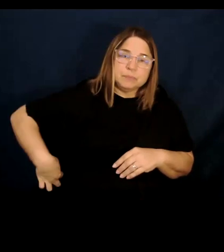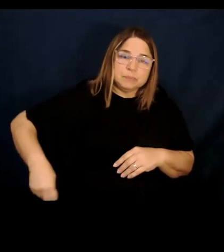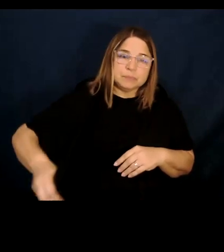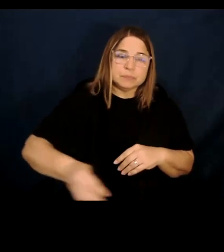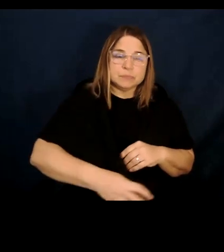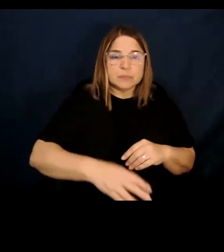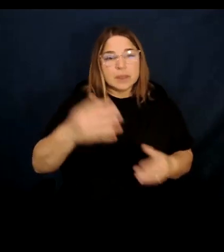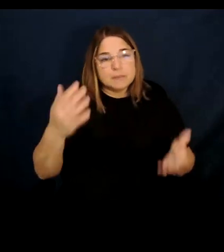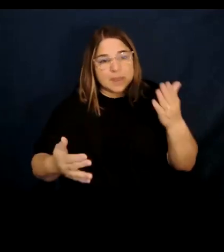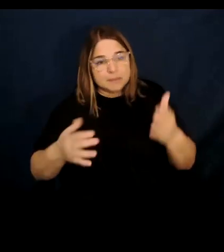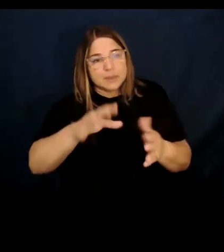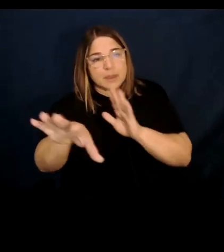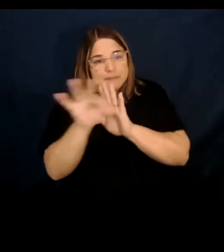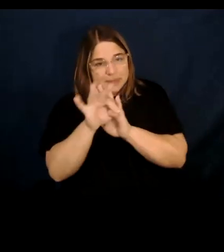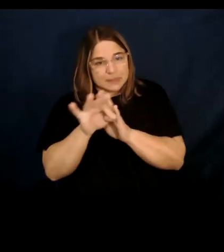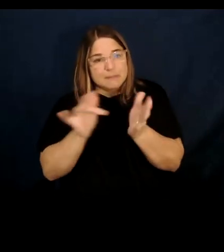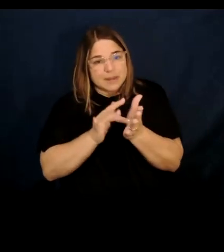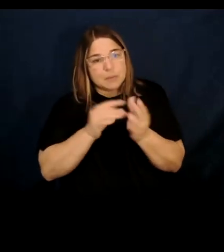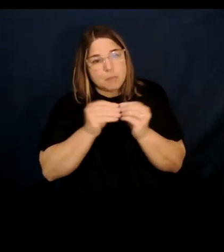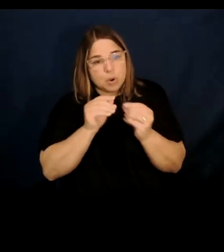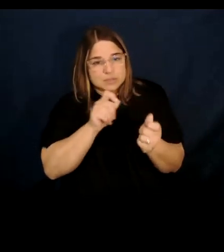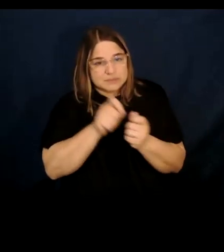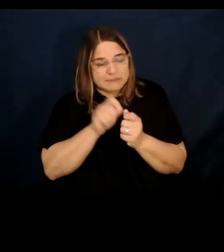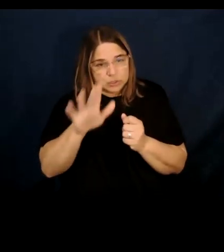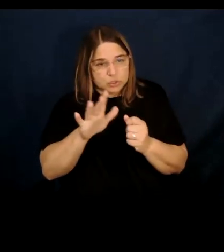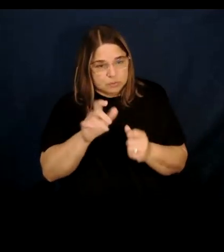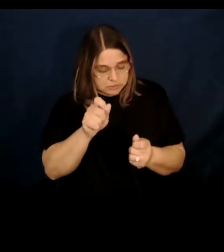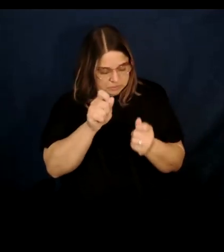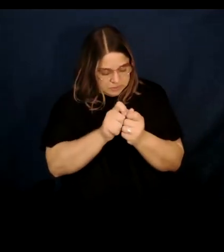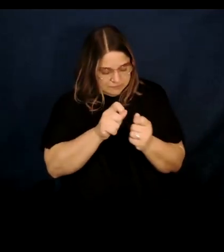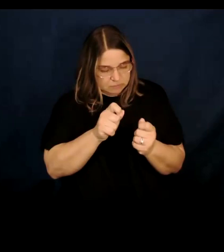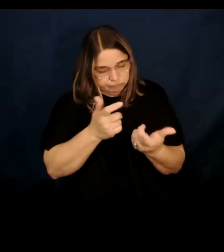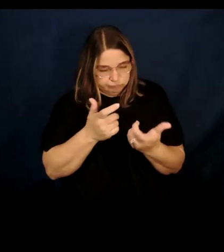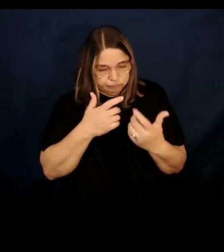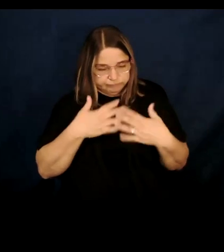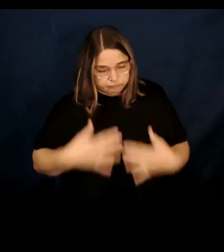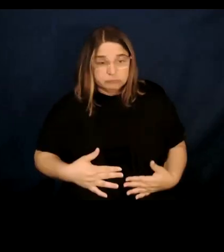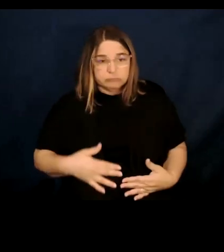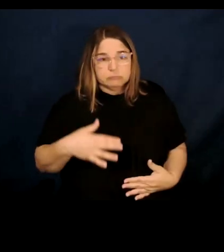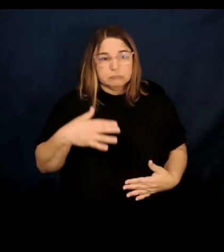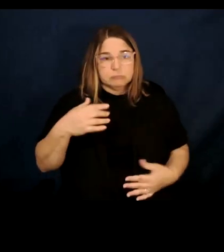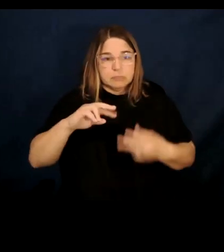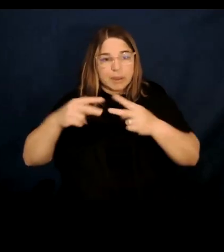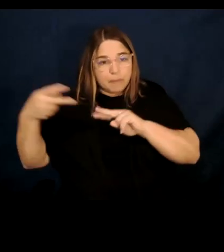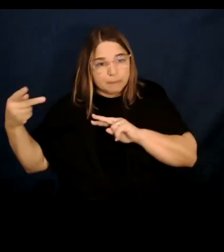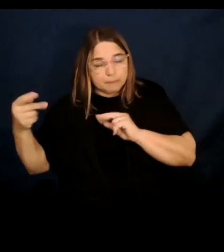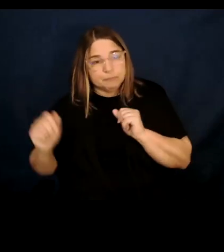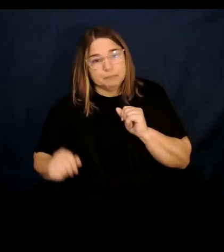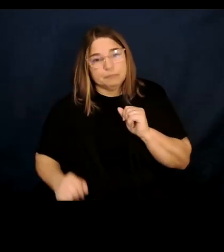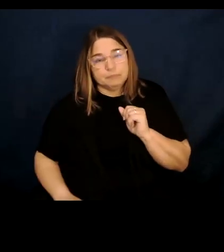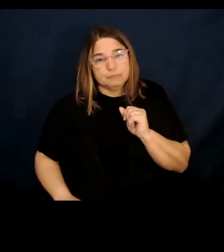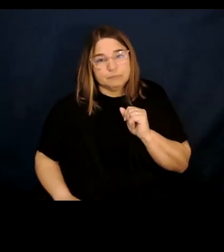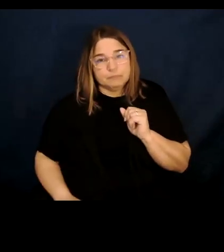more specific to your personal makeup. The results of the test are kind of widespread in terms of the variations of your personal